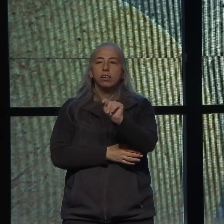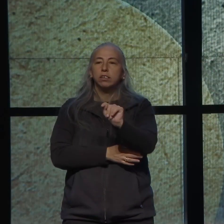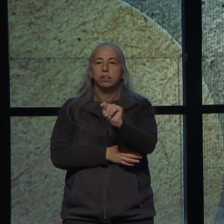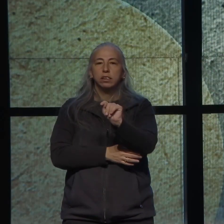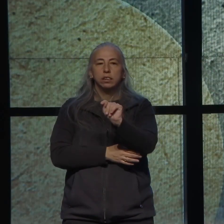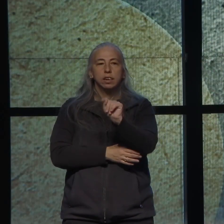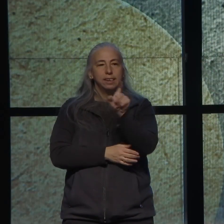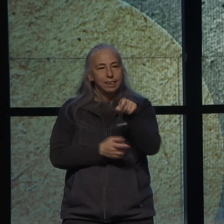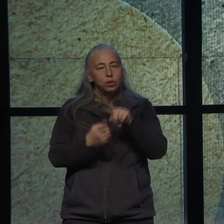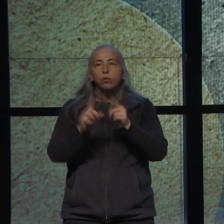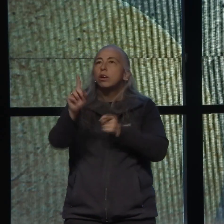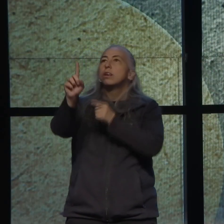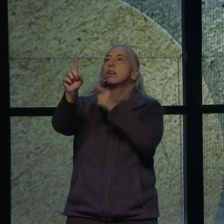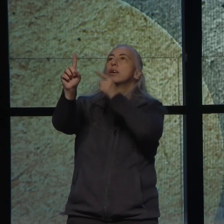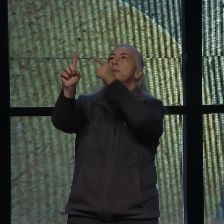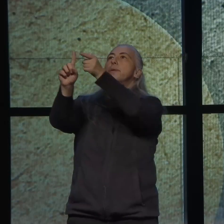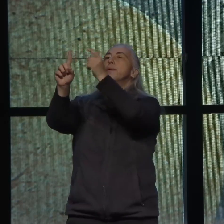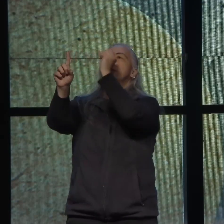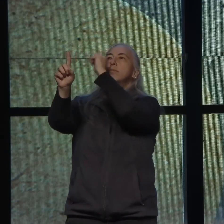that.